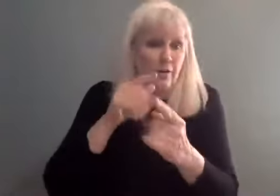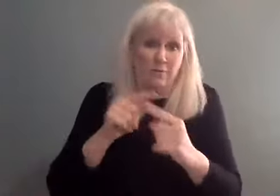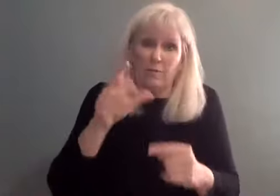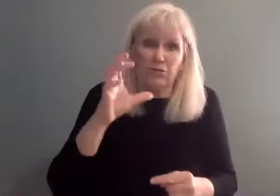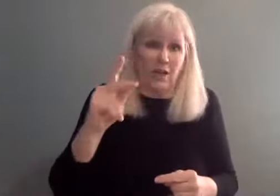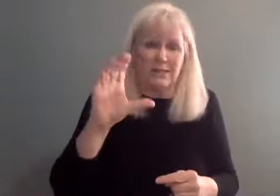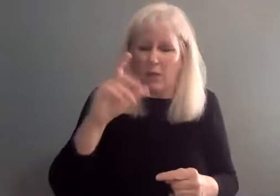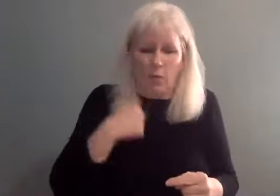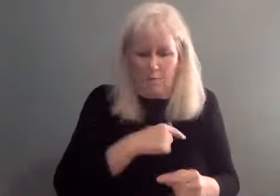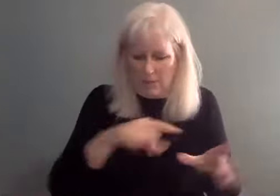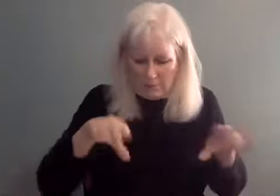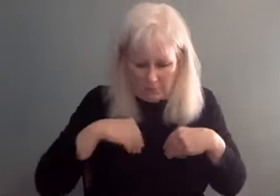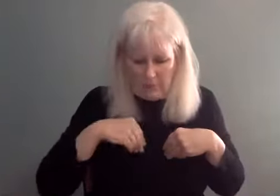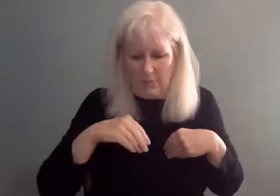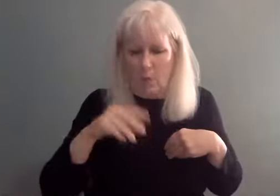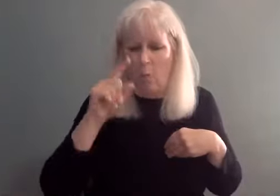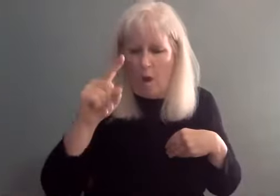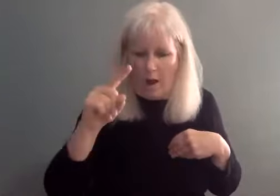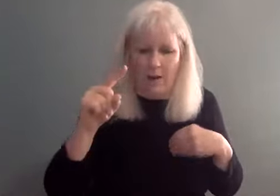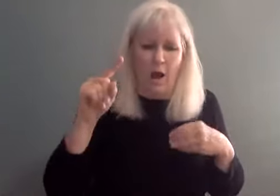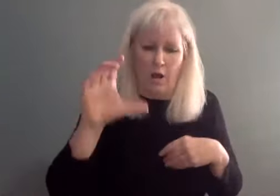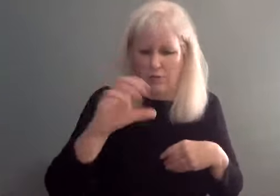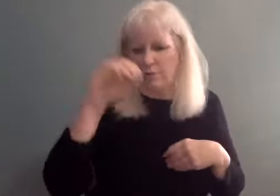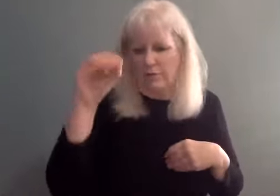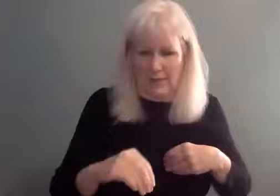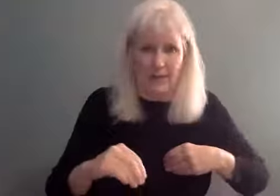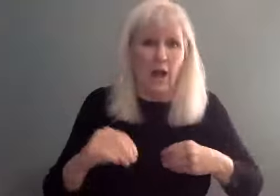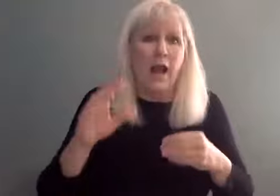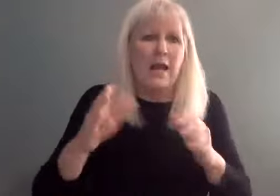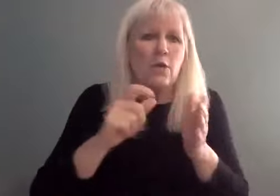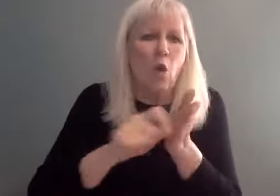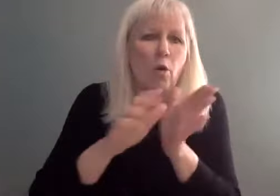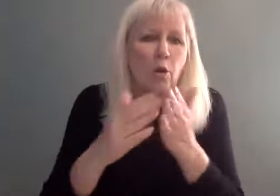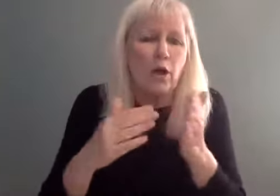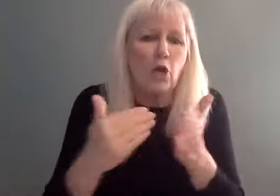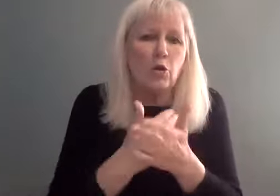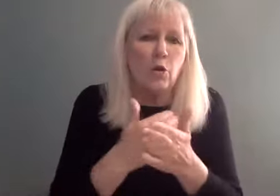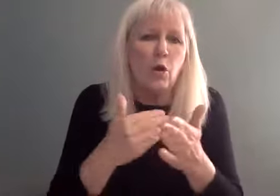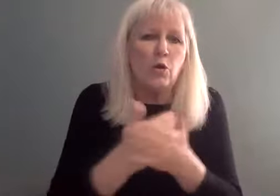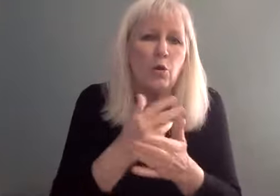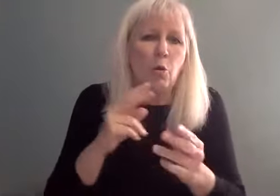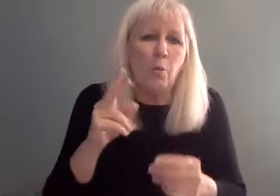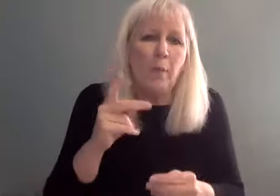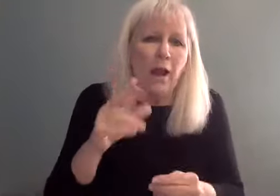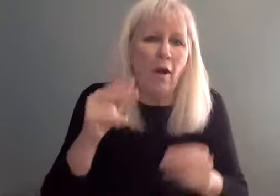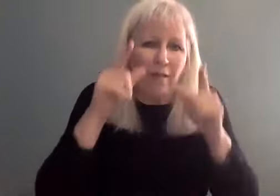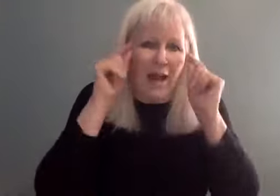his, what he left us to, the new pair of glasses. But yeah, so they would say, what do you think? Really good music and I would